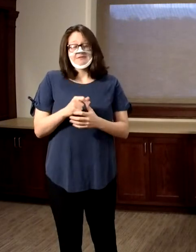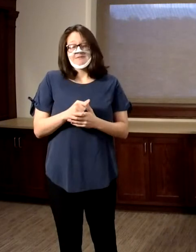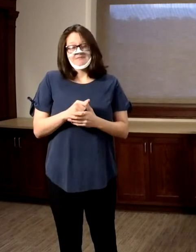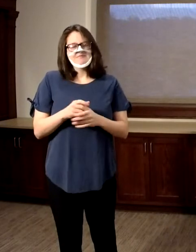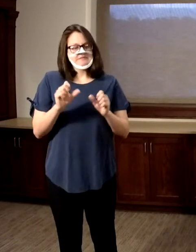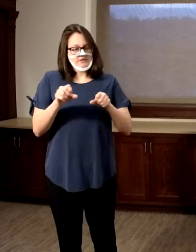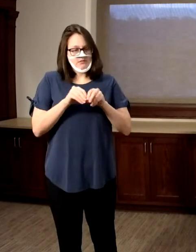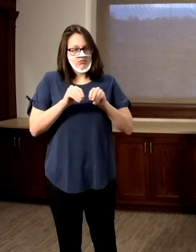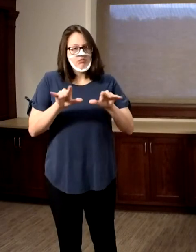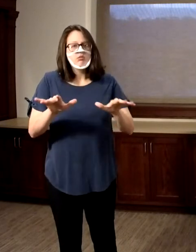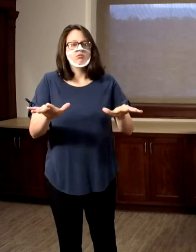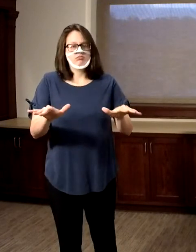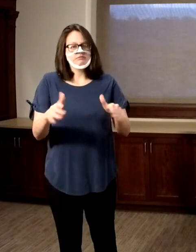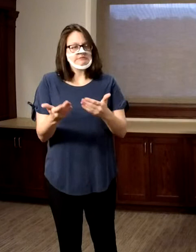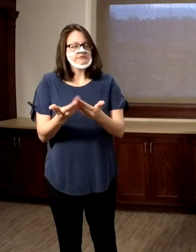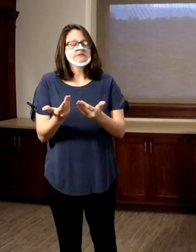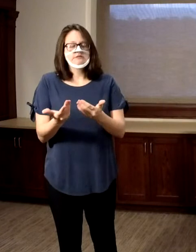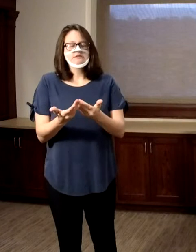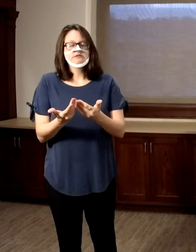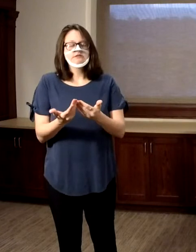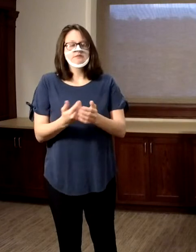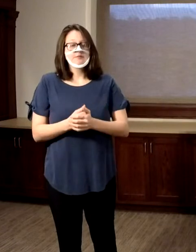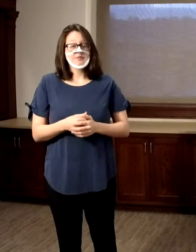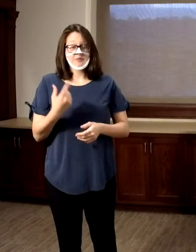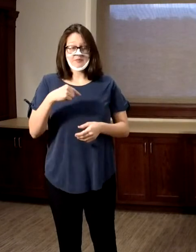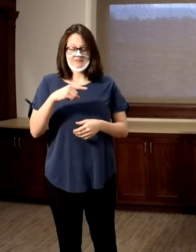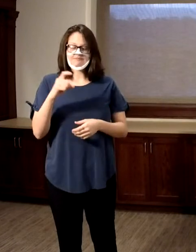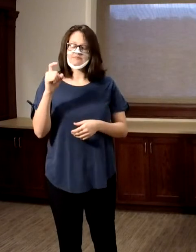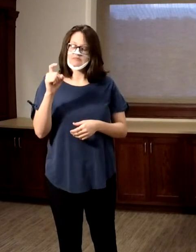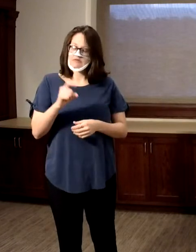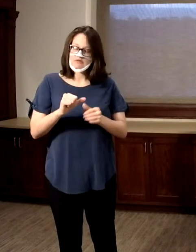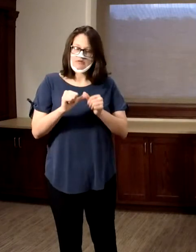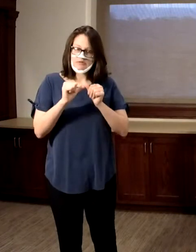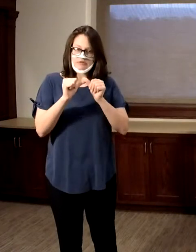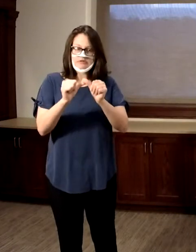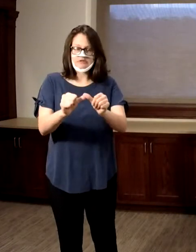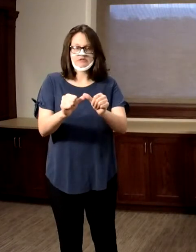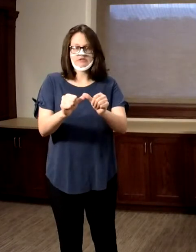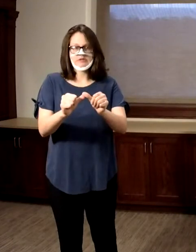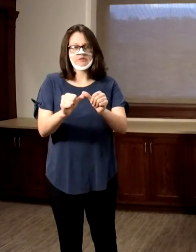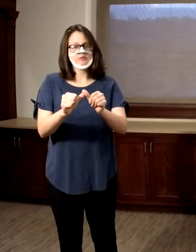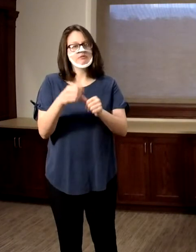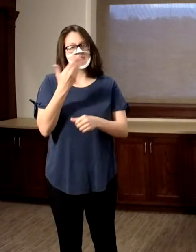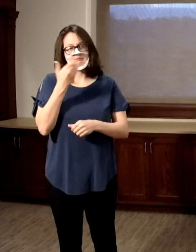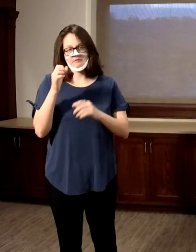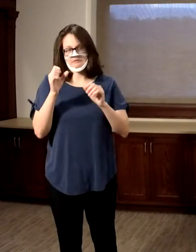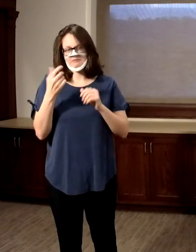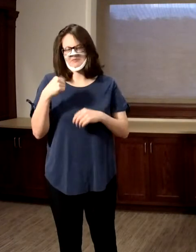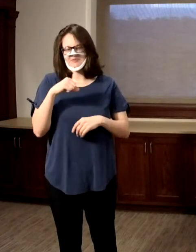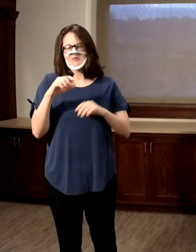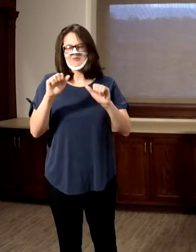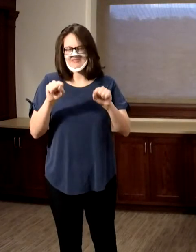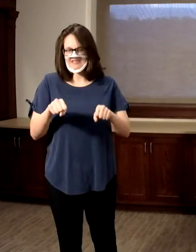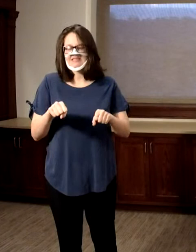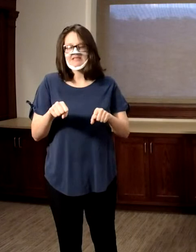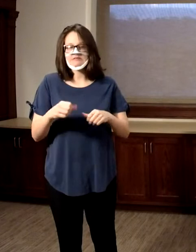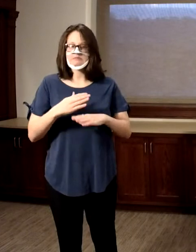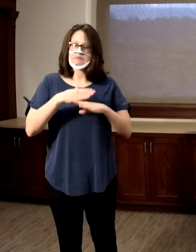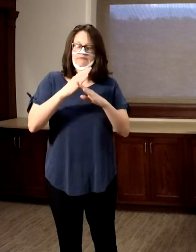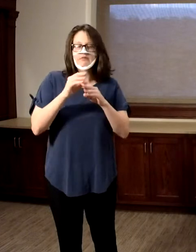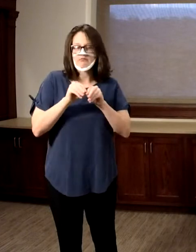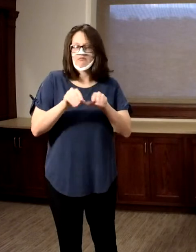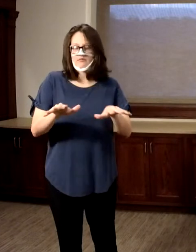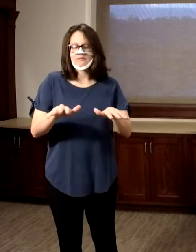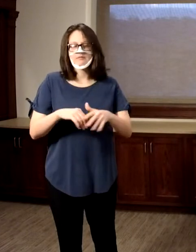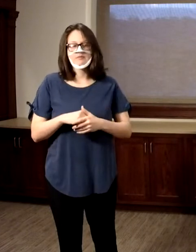can spread so easily that we do need to continue to do all of our best efforts to do everything we can to prevent the